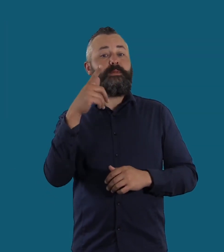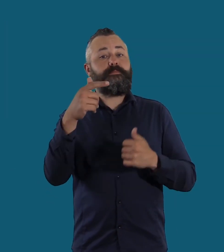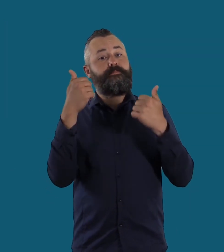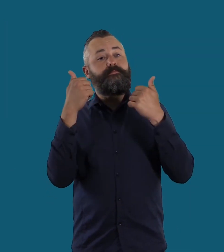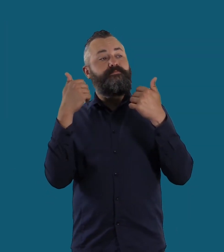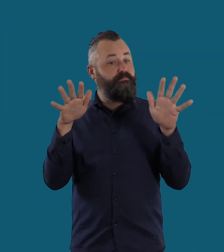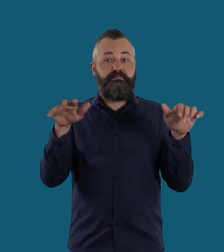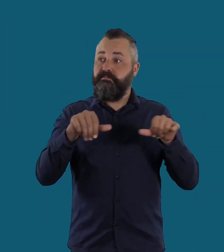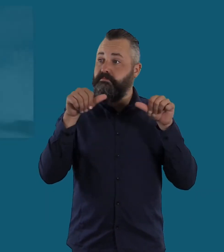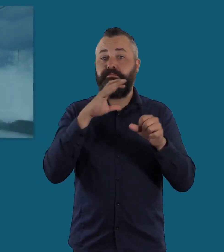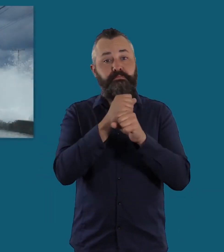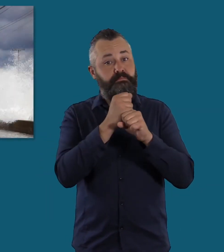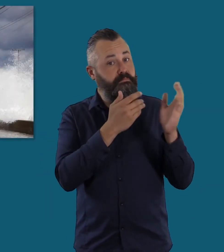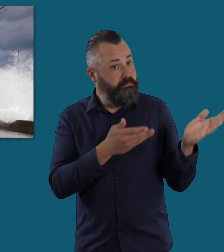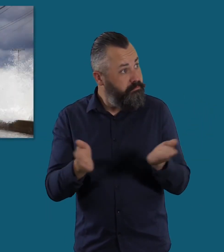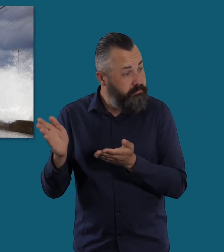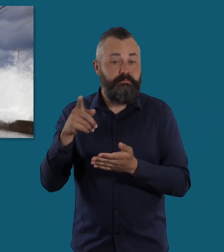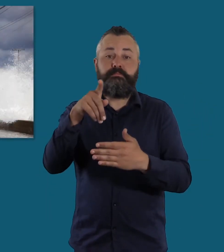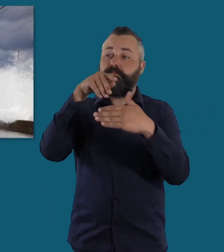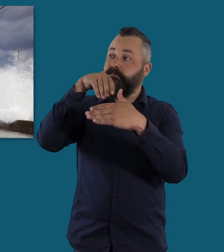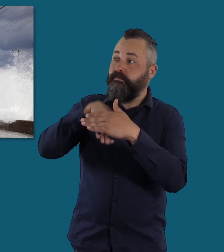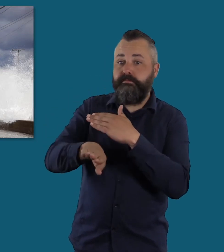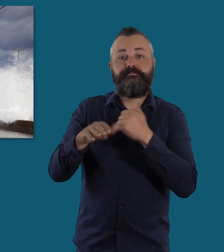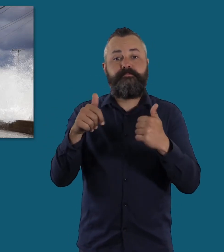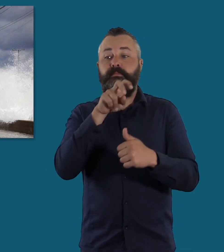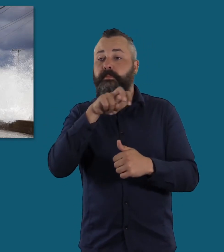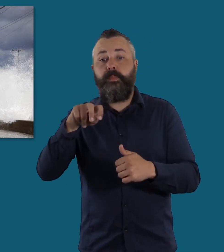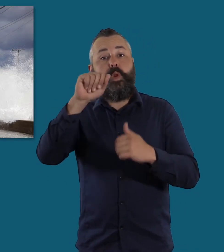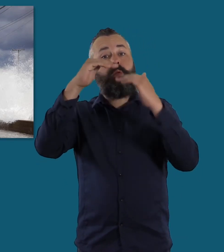When re-entering homes or buildings, use extreme caution.